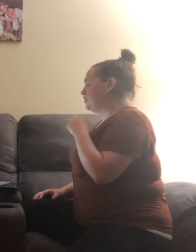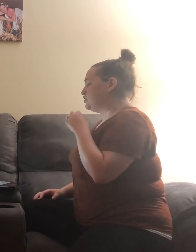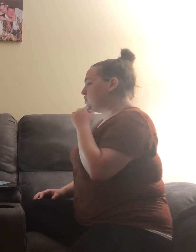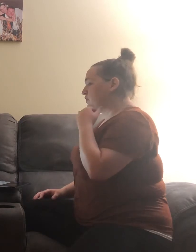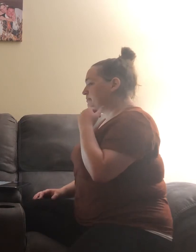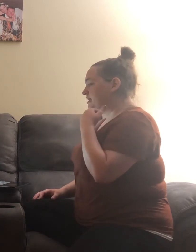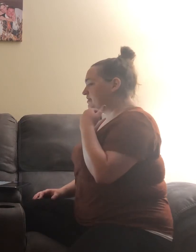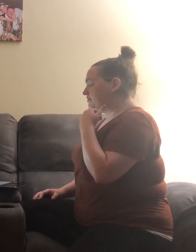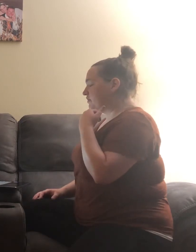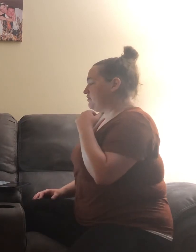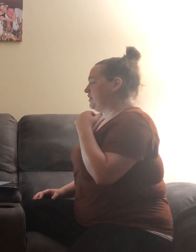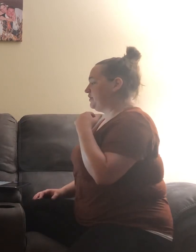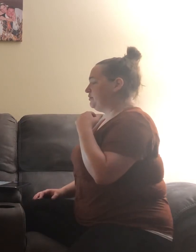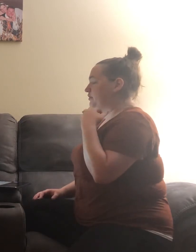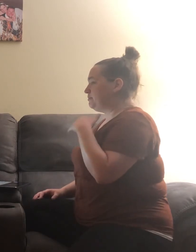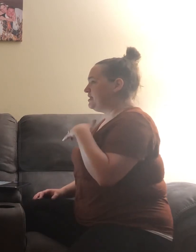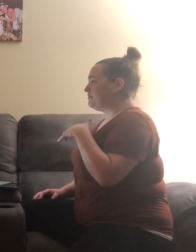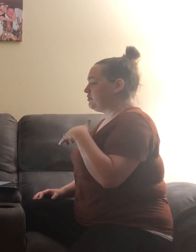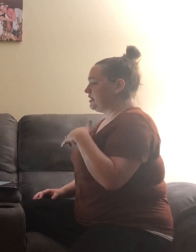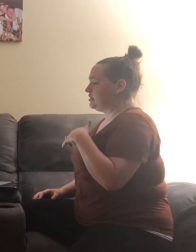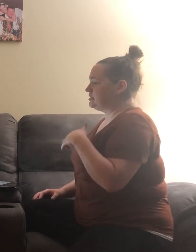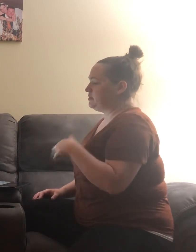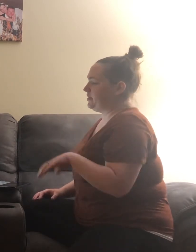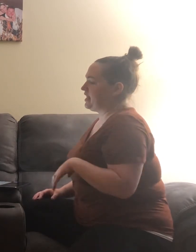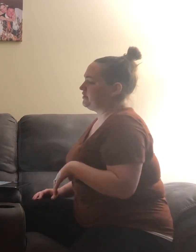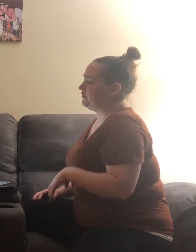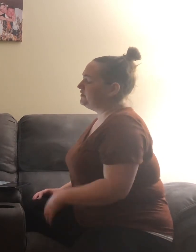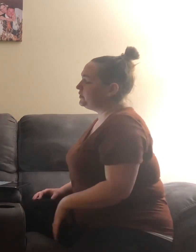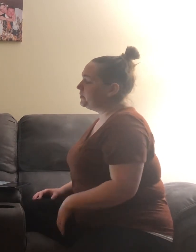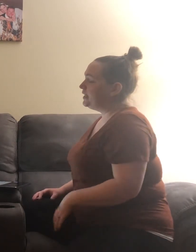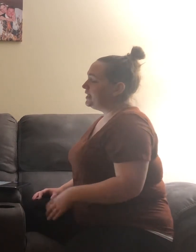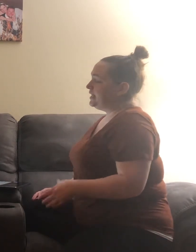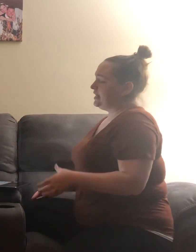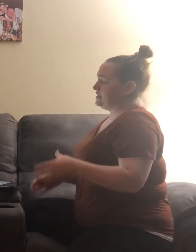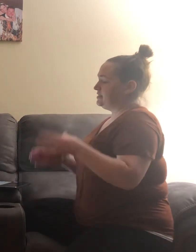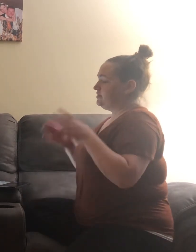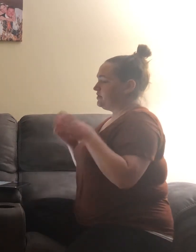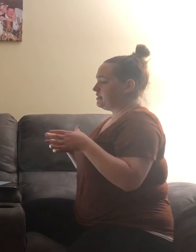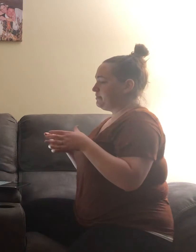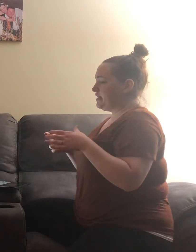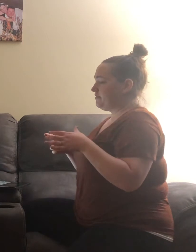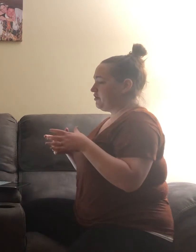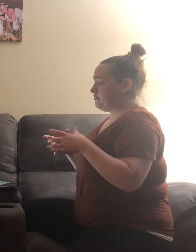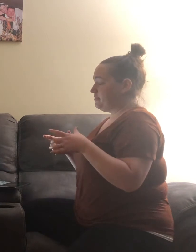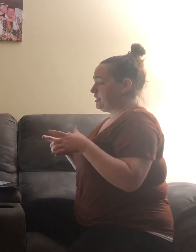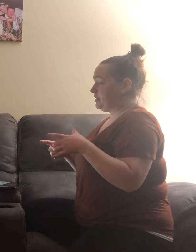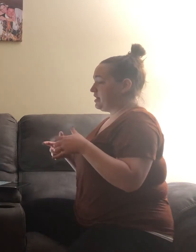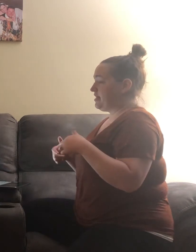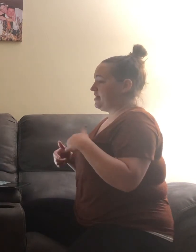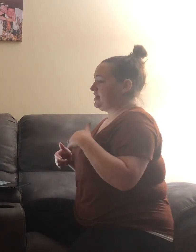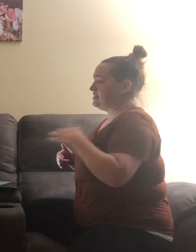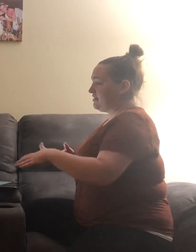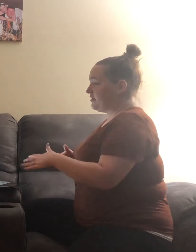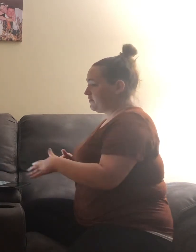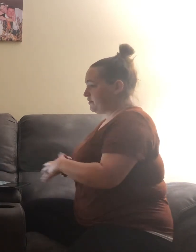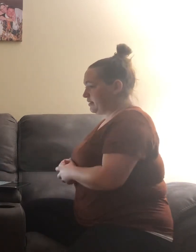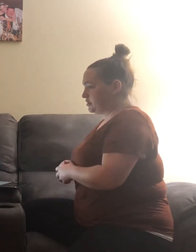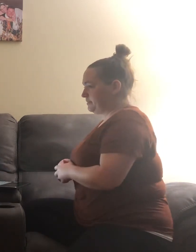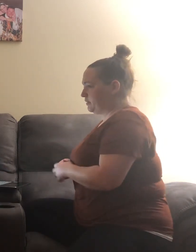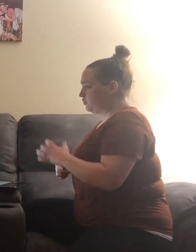so the peak flow volume, or the peak flow meter, something we can kind of review, is you get the peak flow meter, and then Xavier, if you want to just pay really